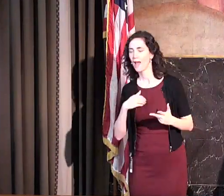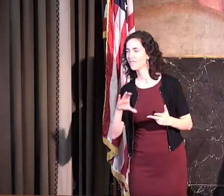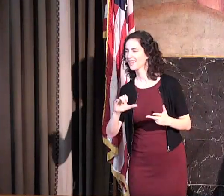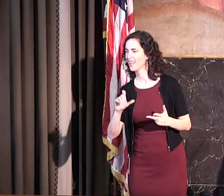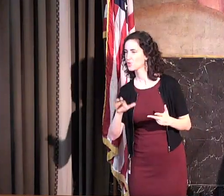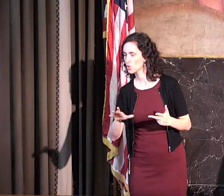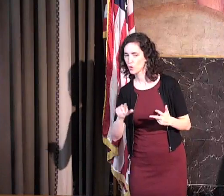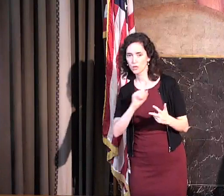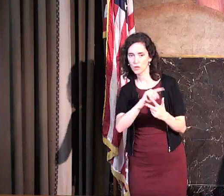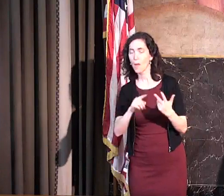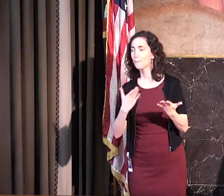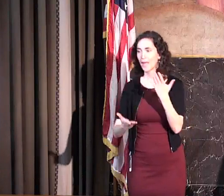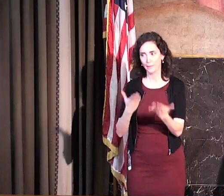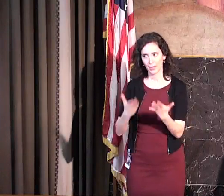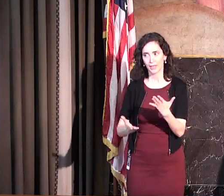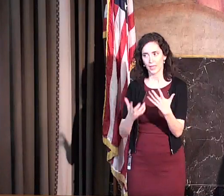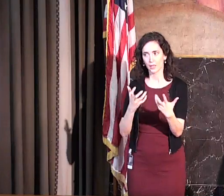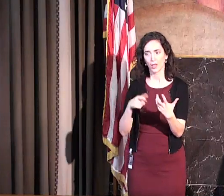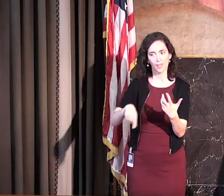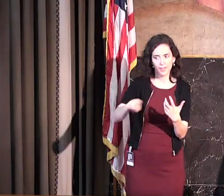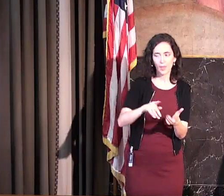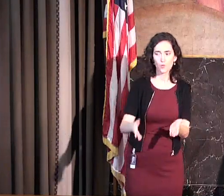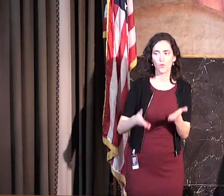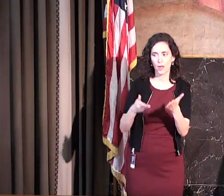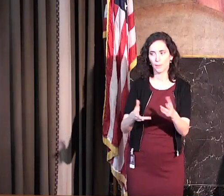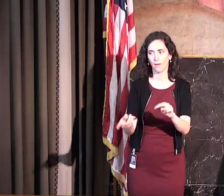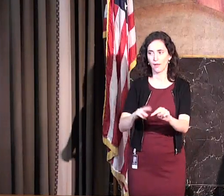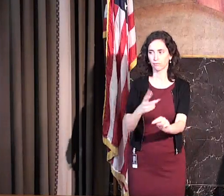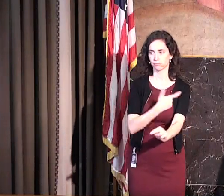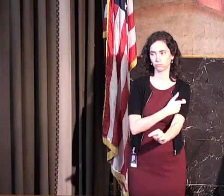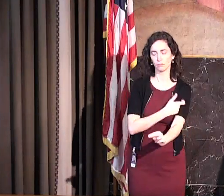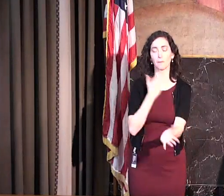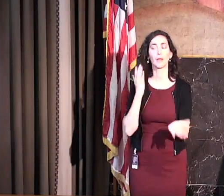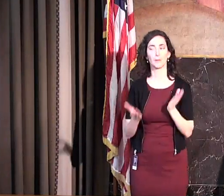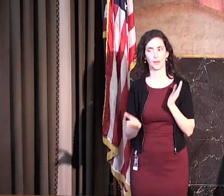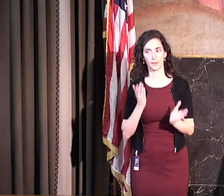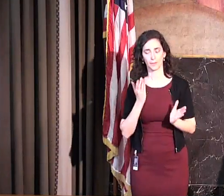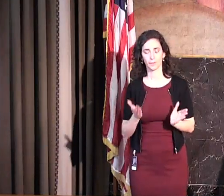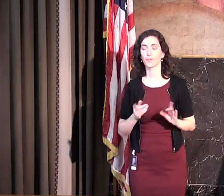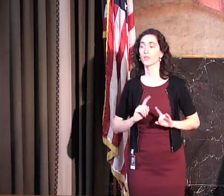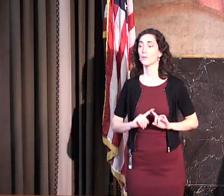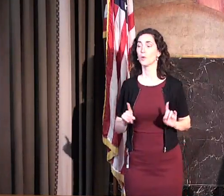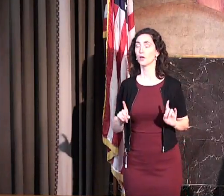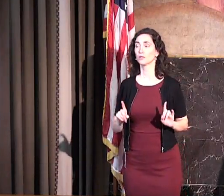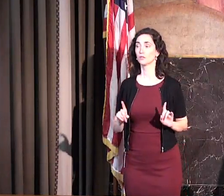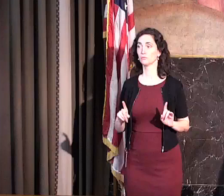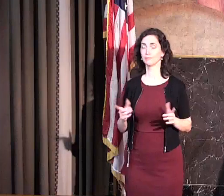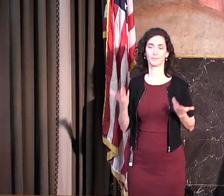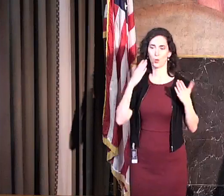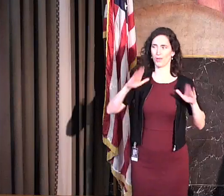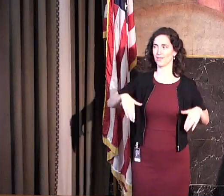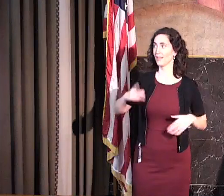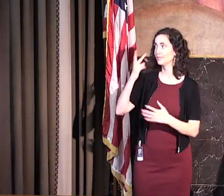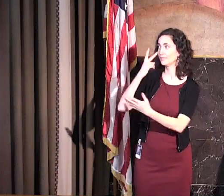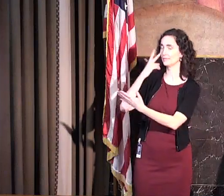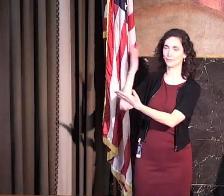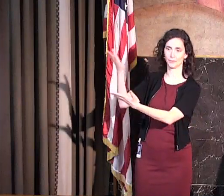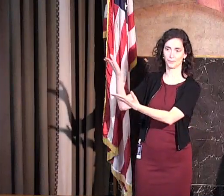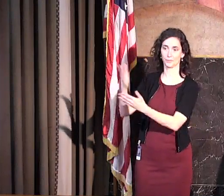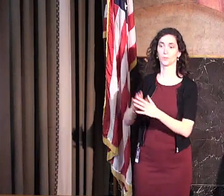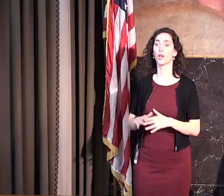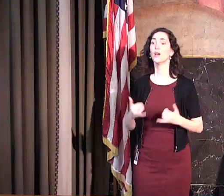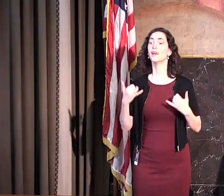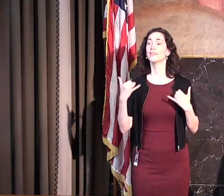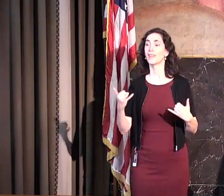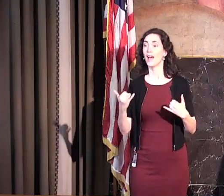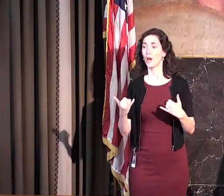might be tailored to certain risk categories of individuals, but we're going to have to wait and see. Right now, booster